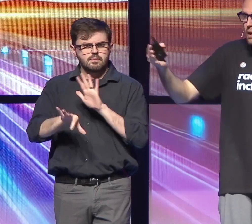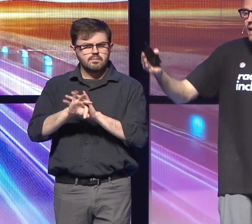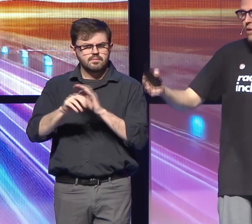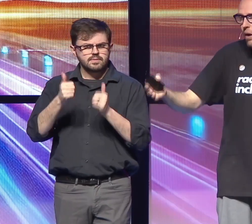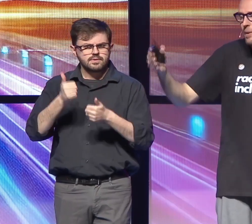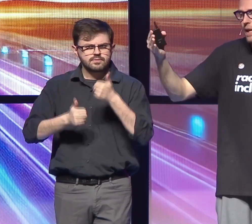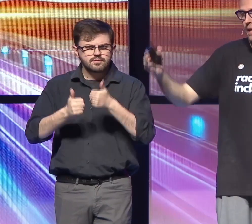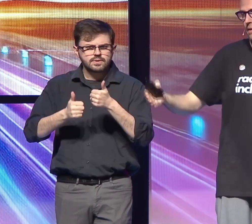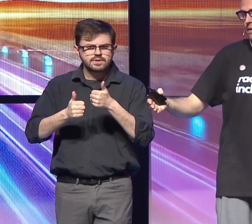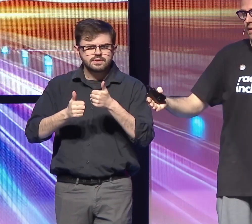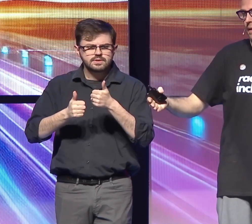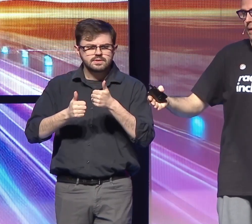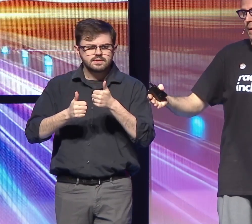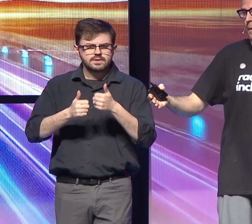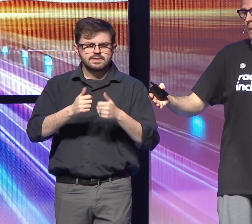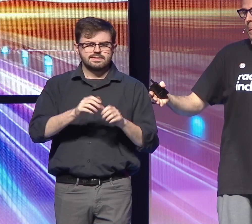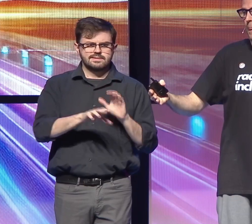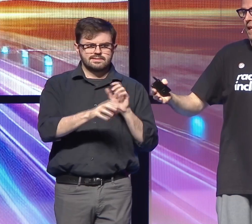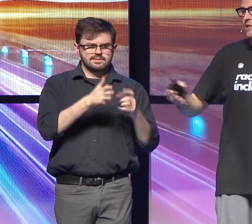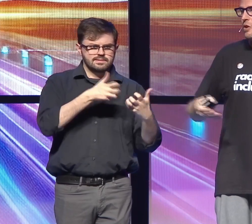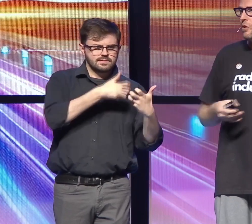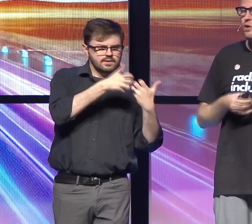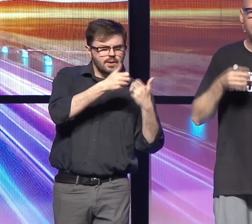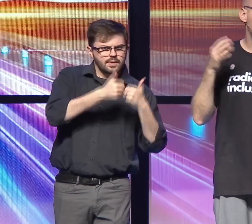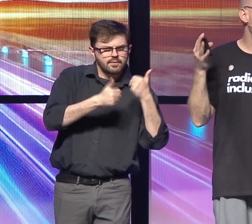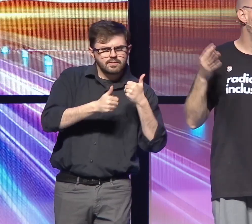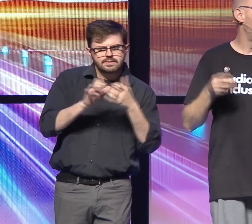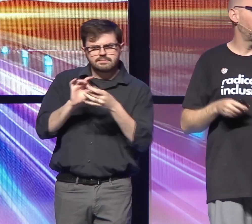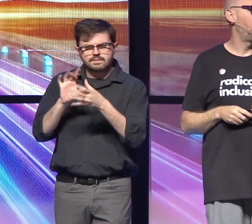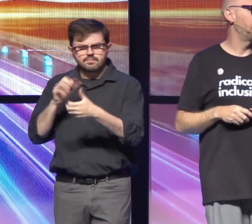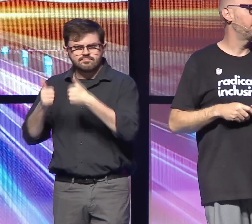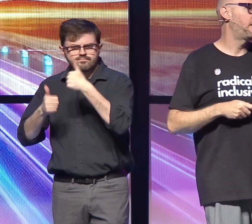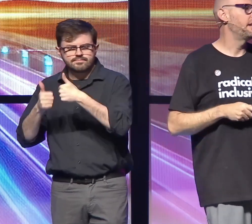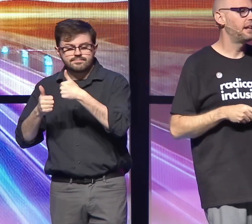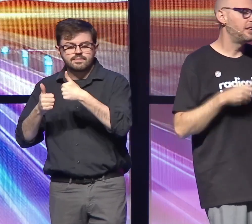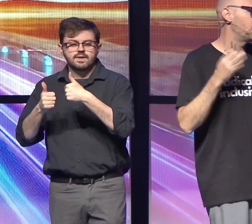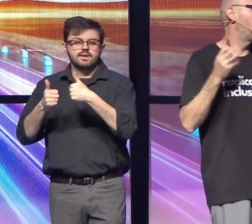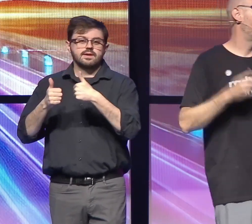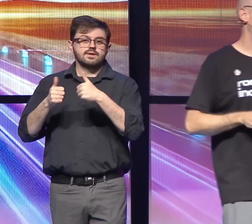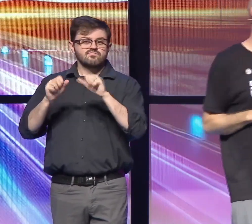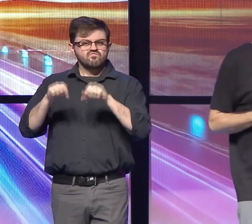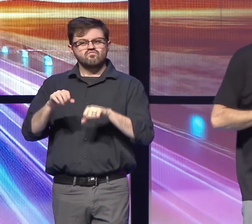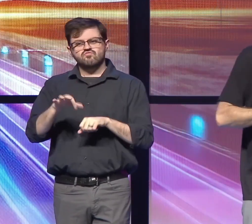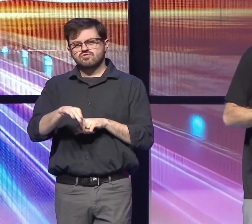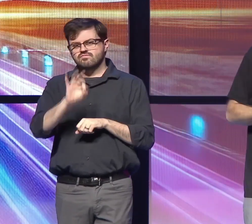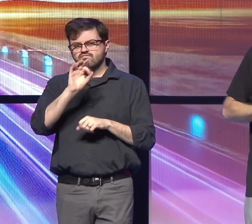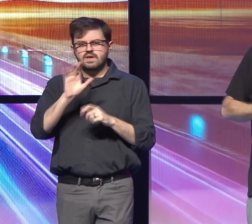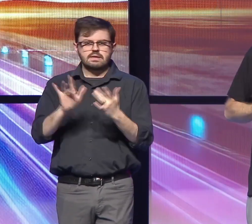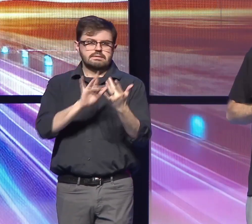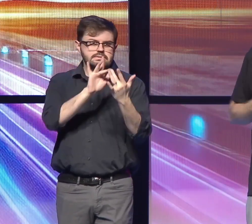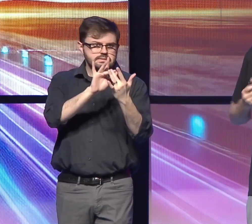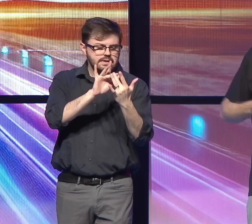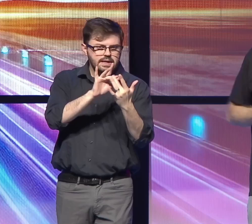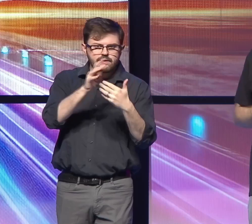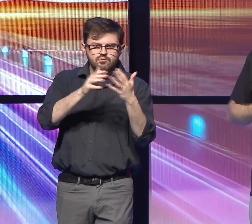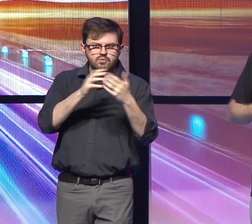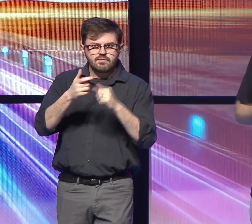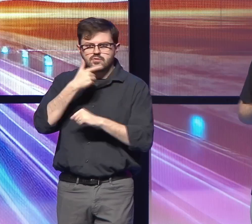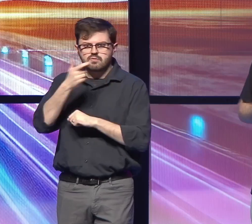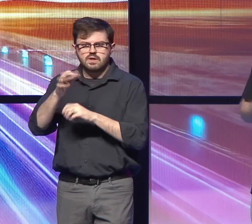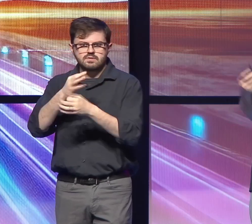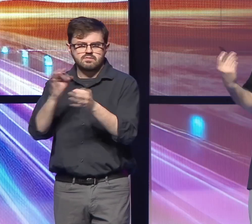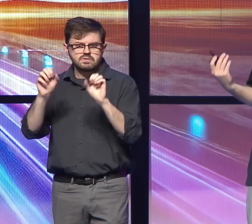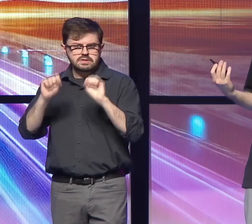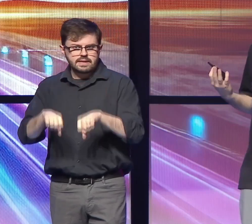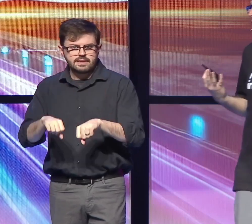Which will I accommodate? And so you can search that online and find it. I think you can watch it for free. Bad Faith.